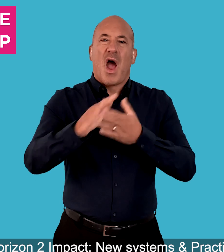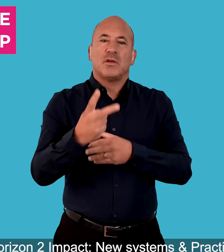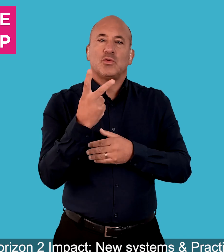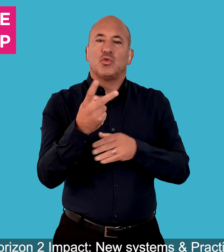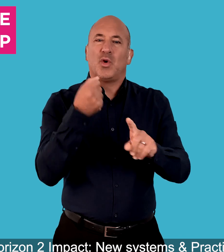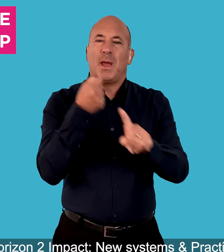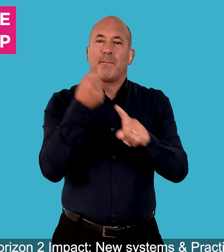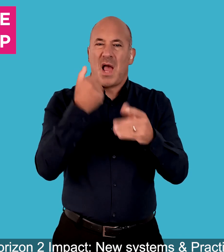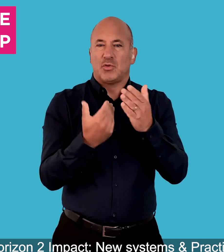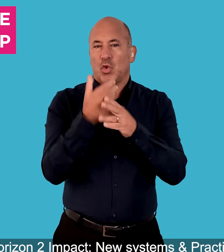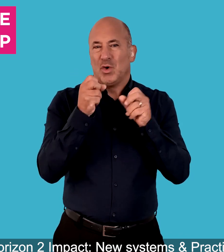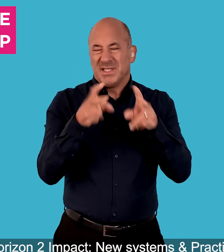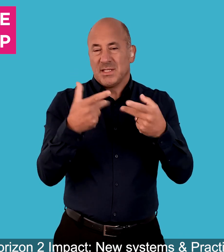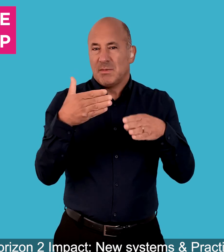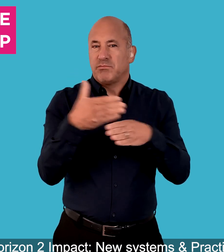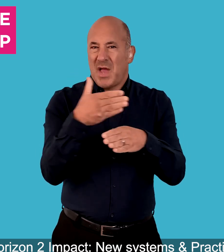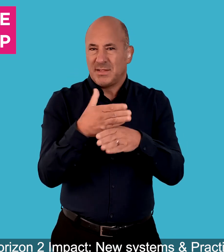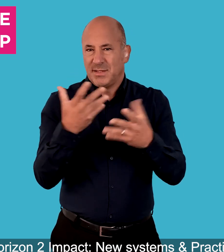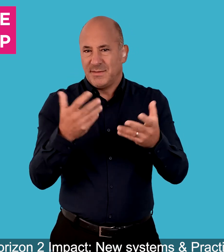Horizon 2 impact, new systems and practice.